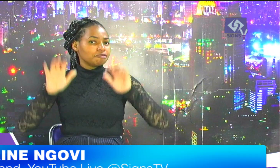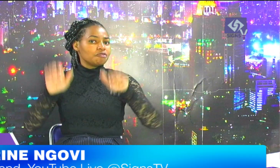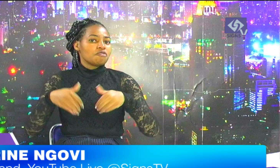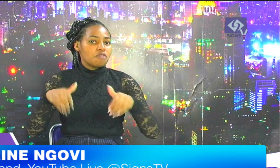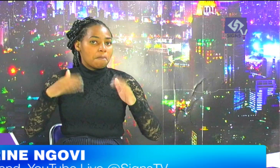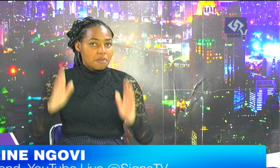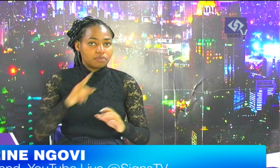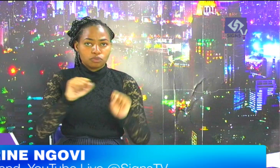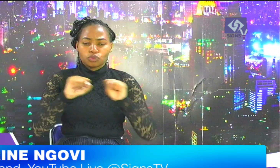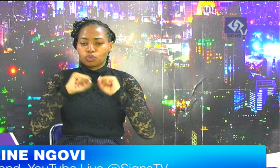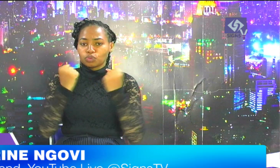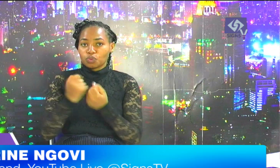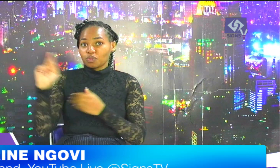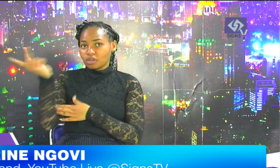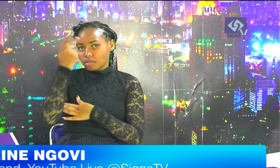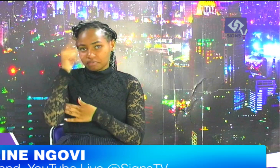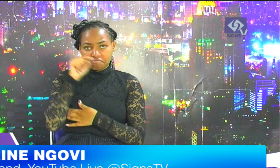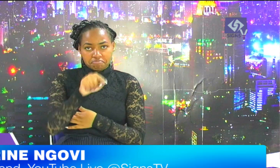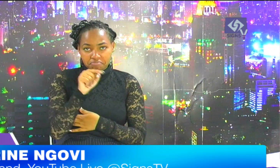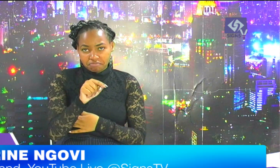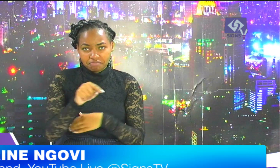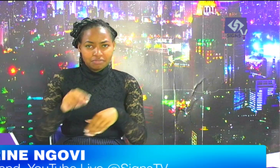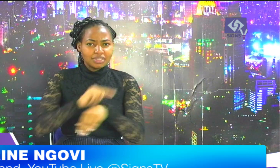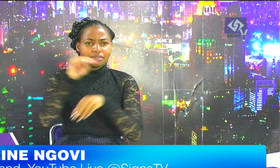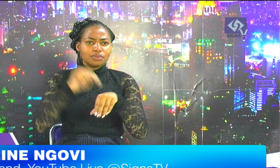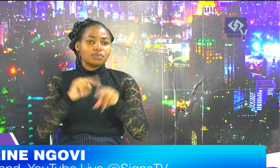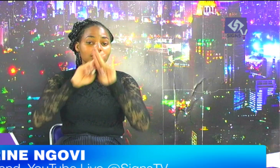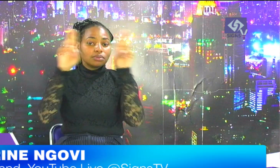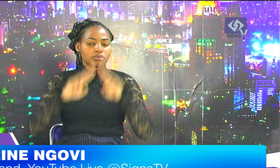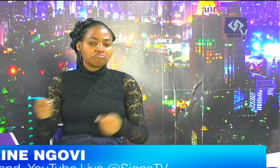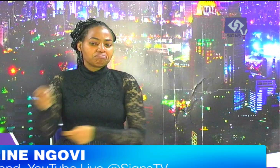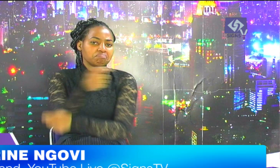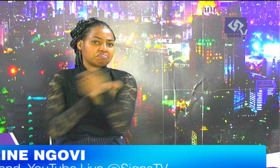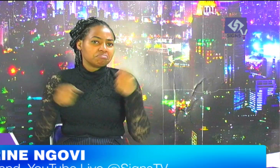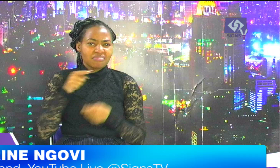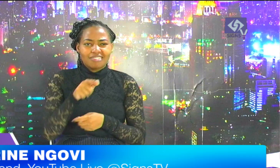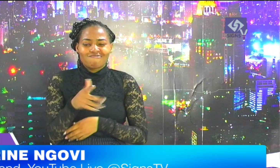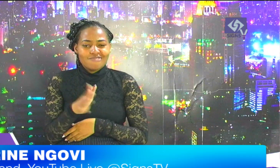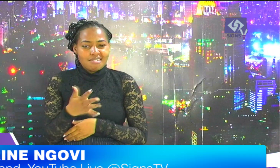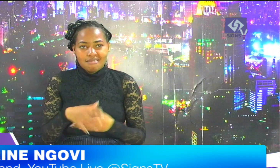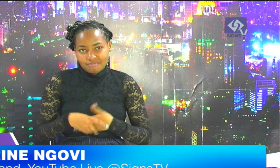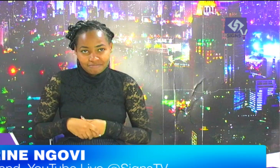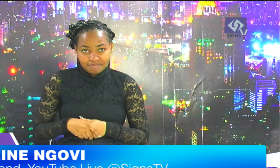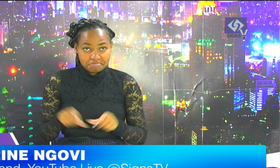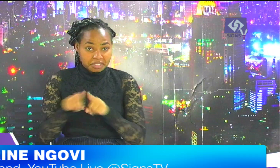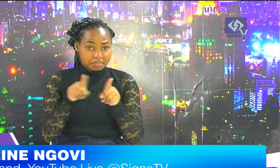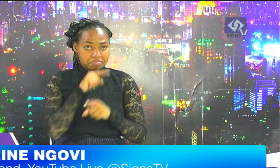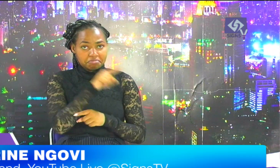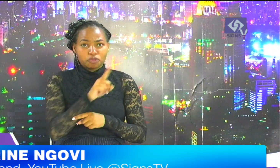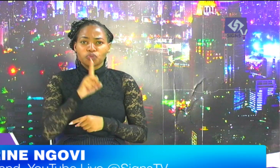opening of the 2023 Agricultural Society of Kenya ASK Nairobi International Trade Fair.